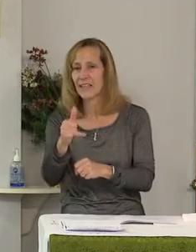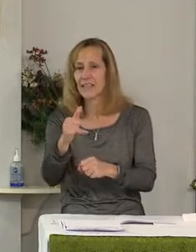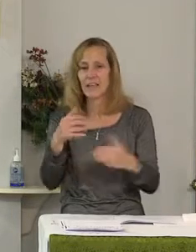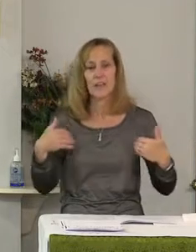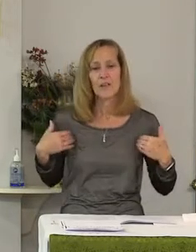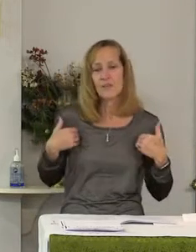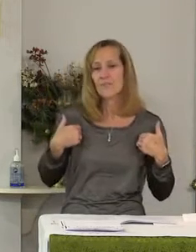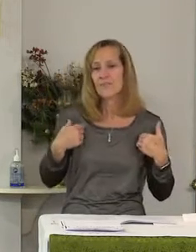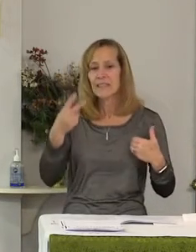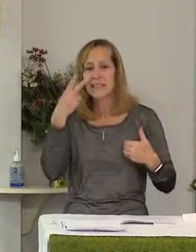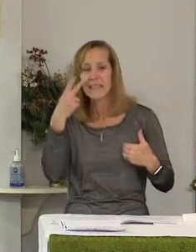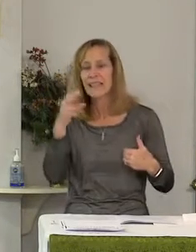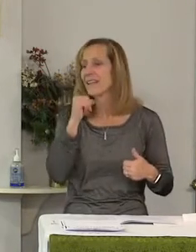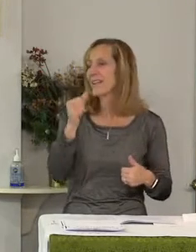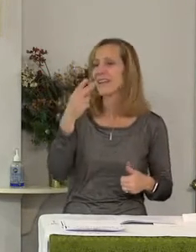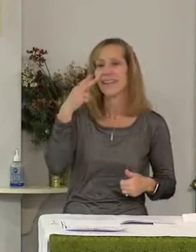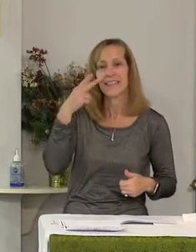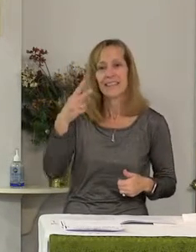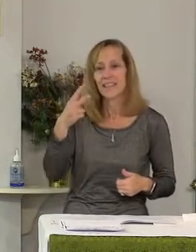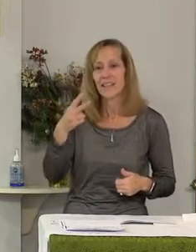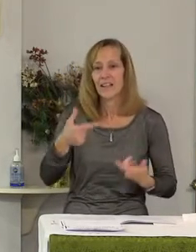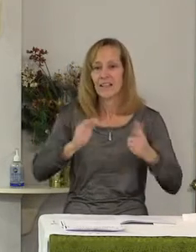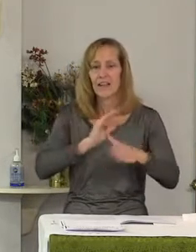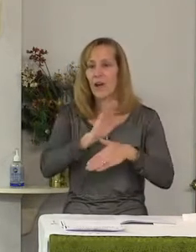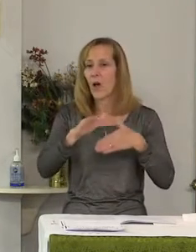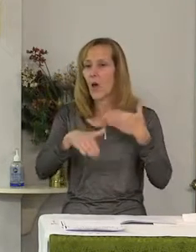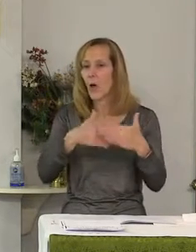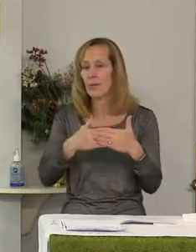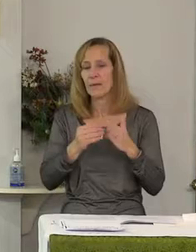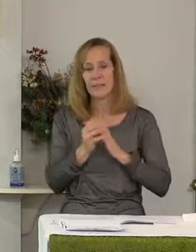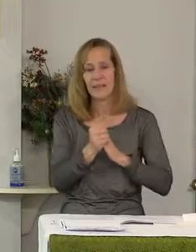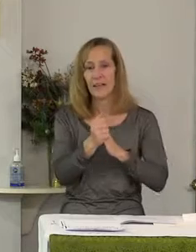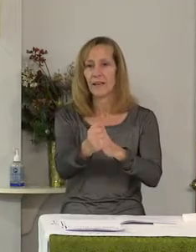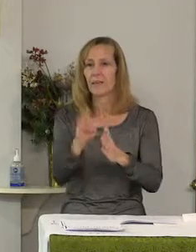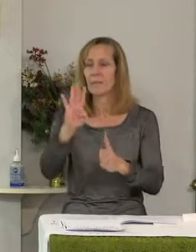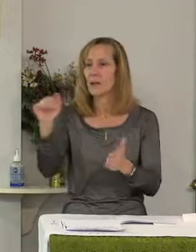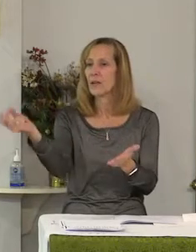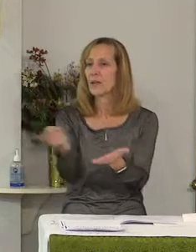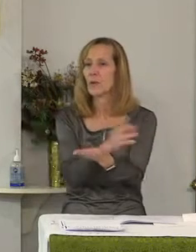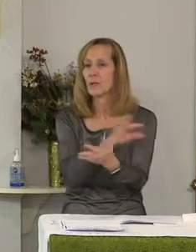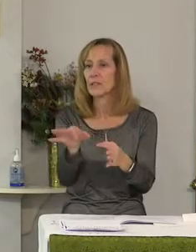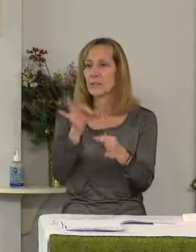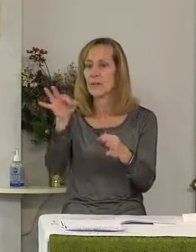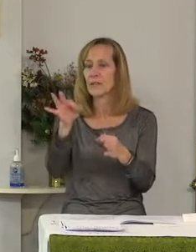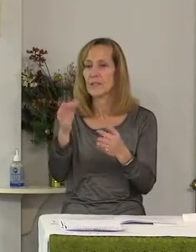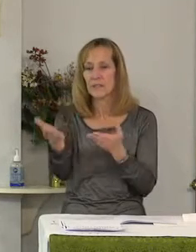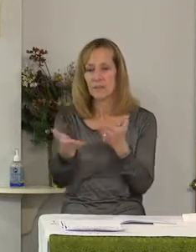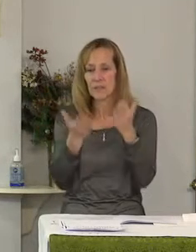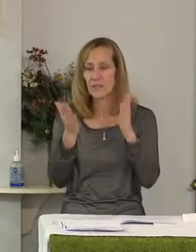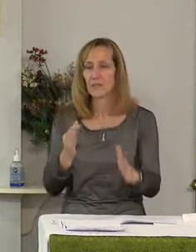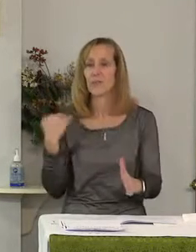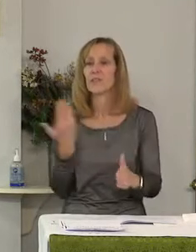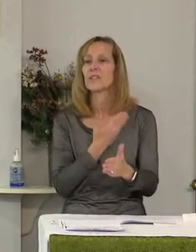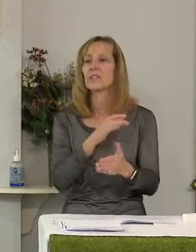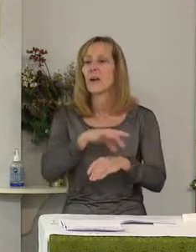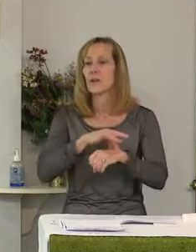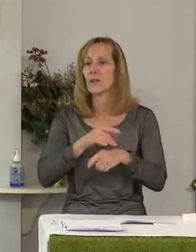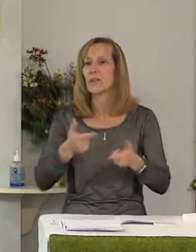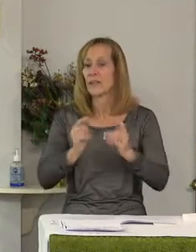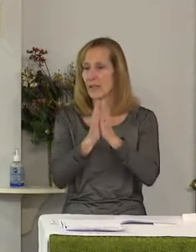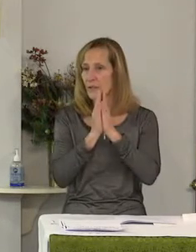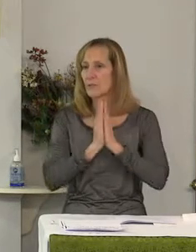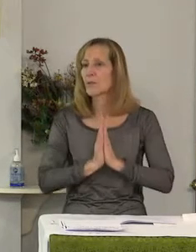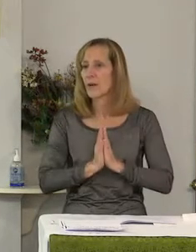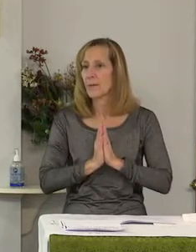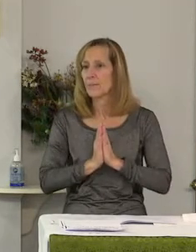creatures seen and unseen, that all may be guided by your Holy Spirit to be stewards of our earth, let us